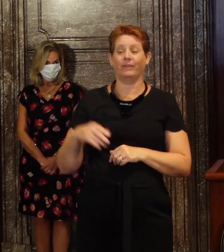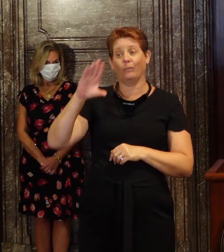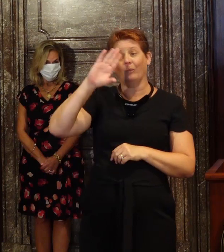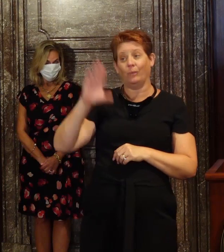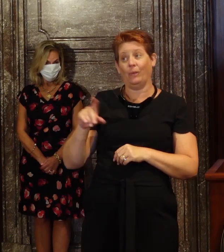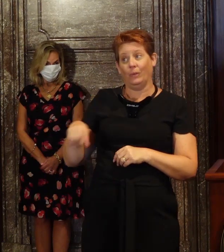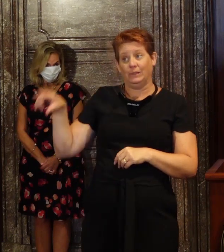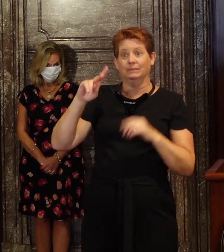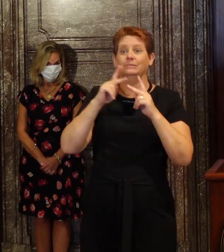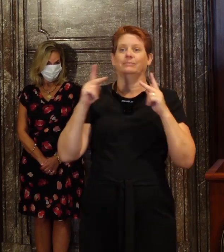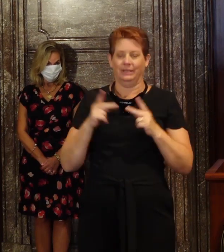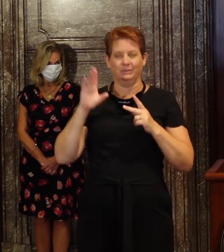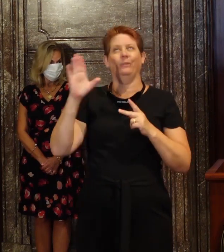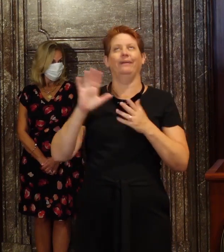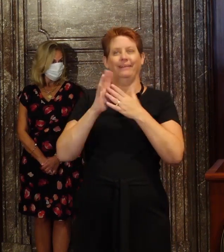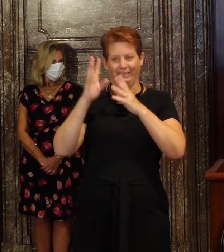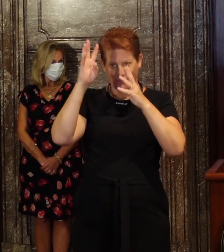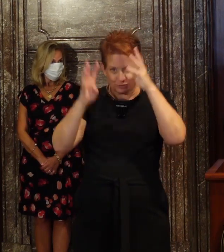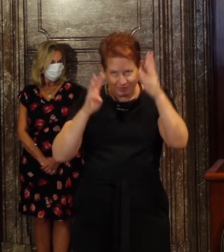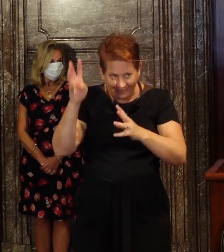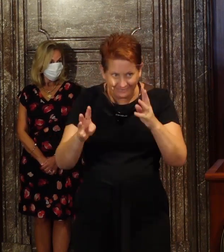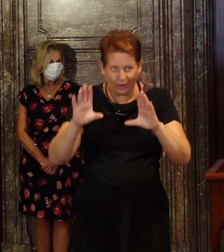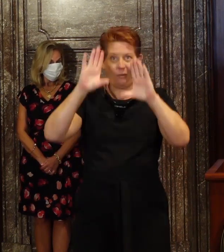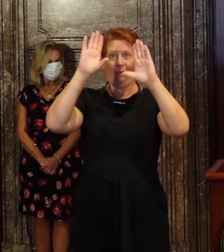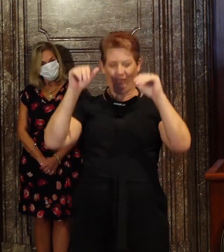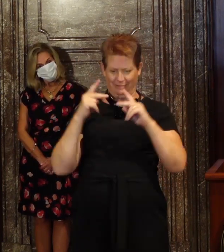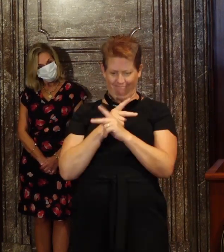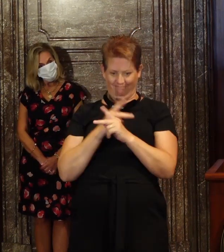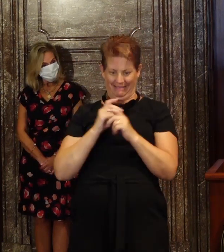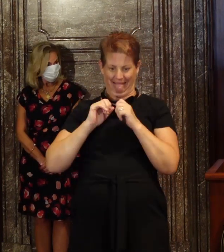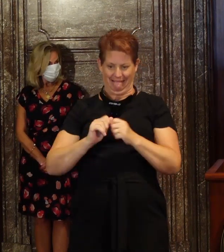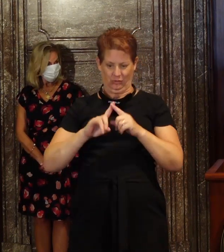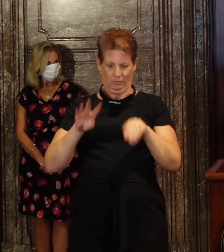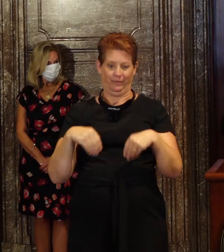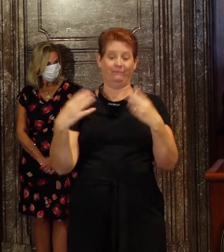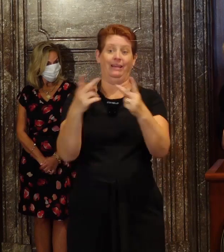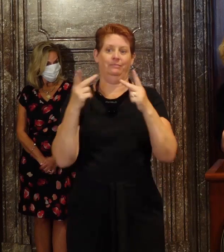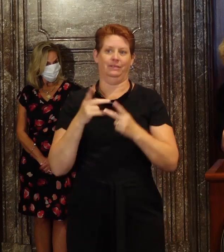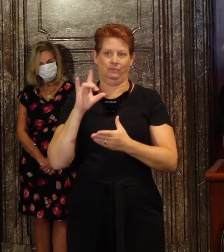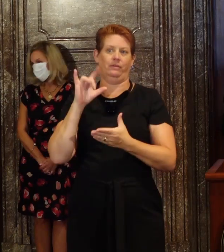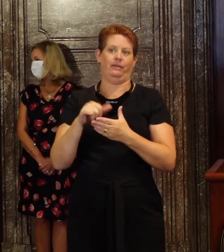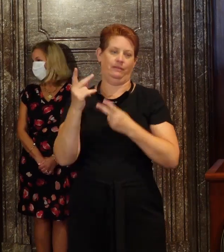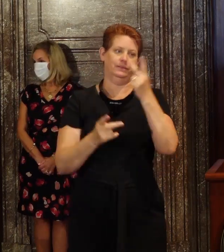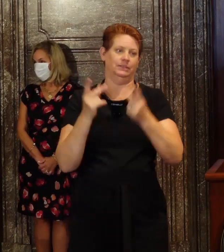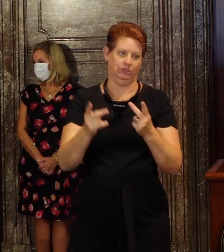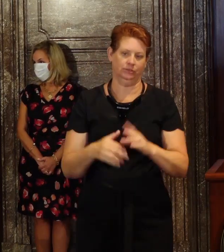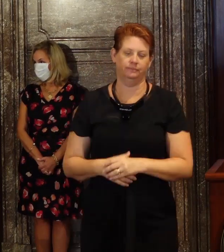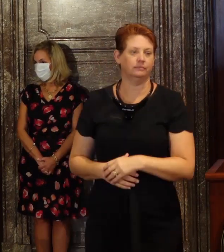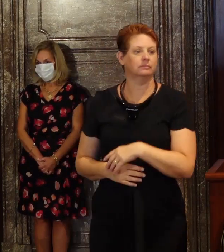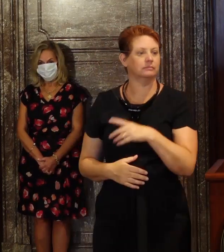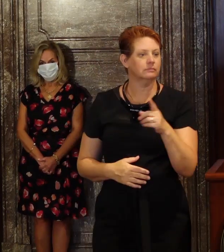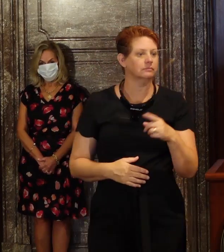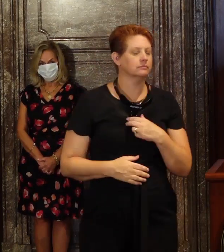these facilities will be creative and will hopefully find a way to provide space for this to happen. Was there